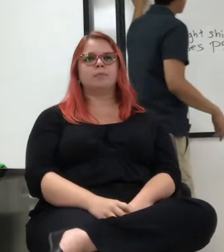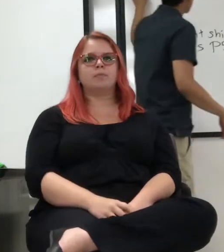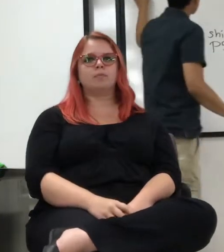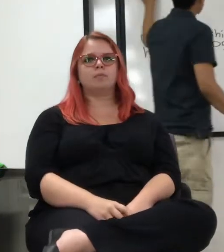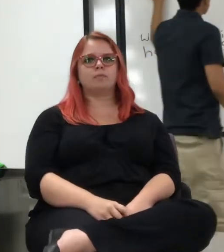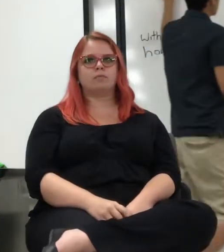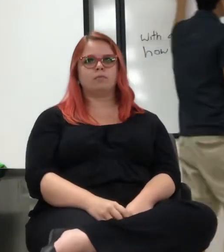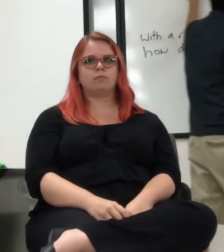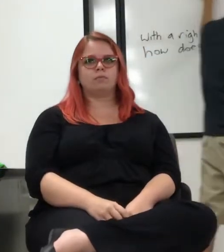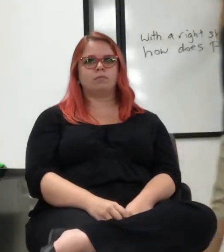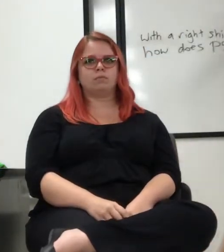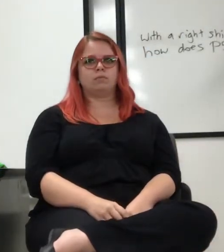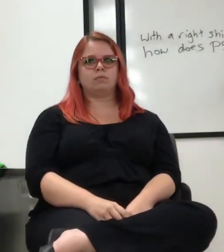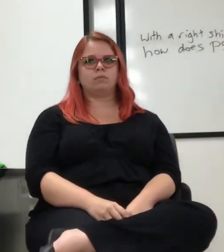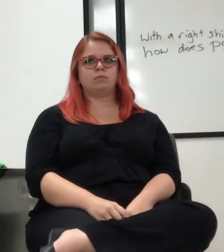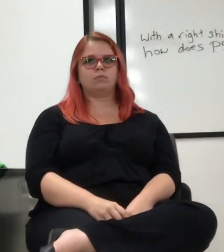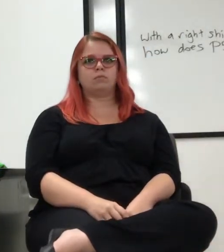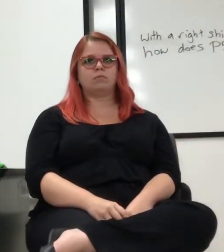this down.